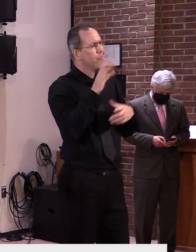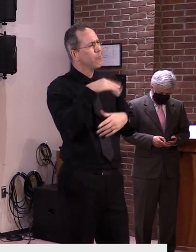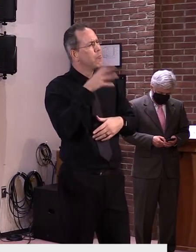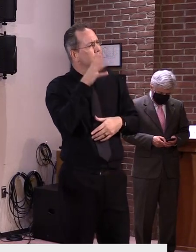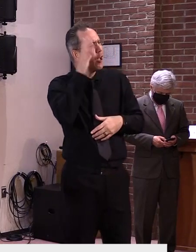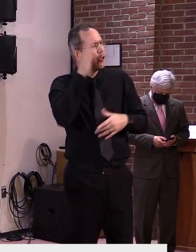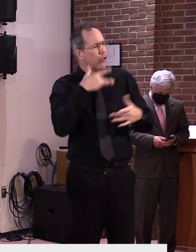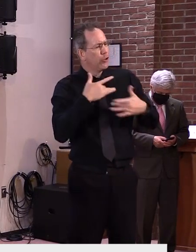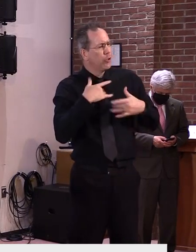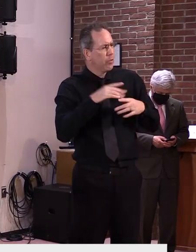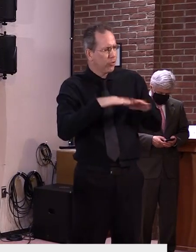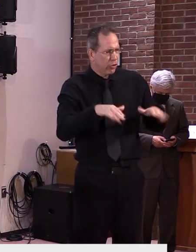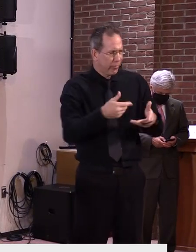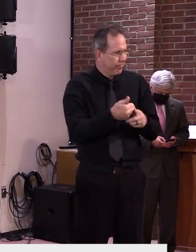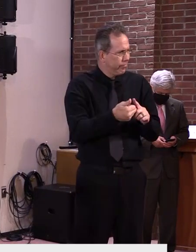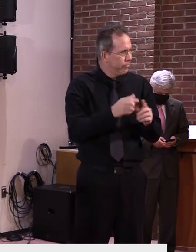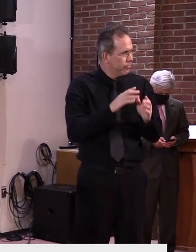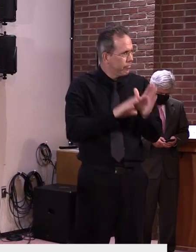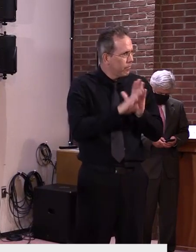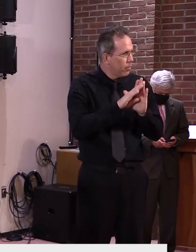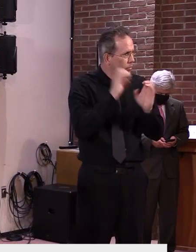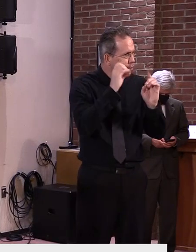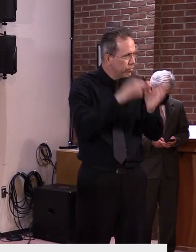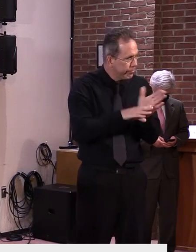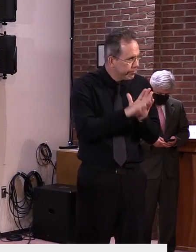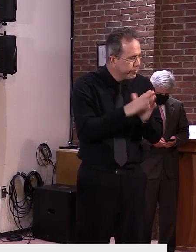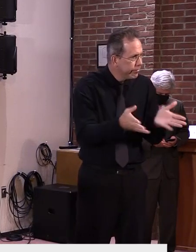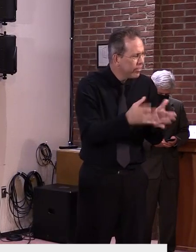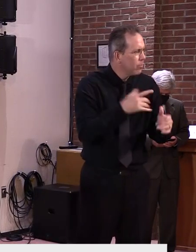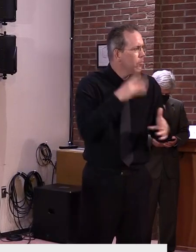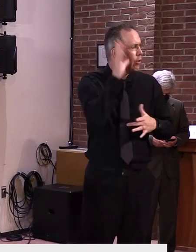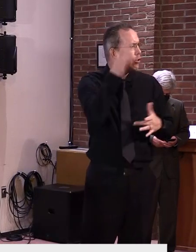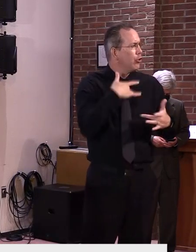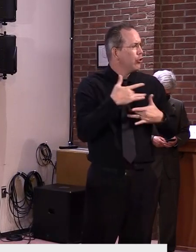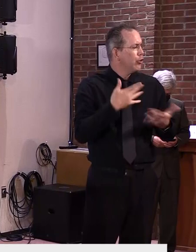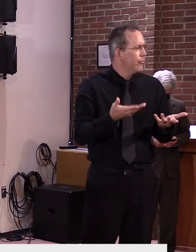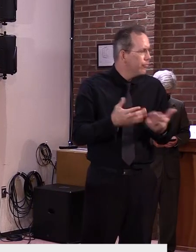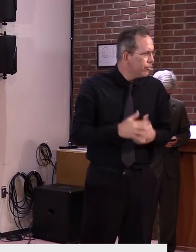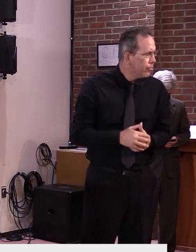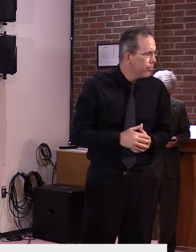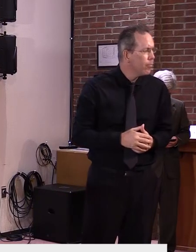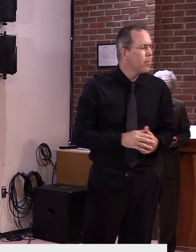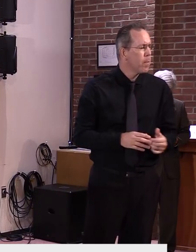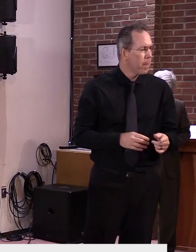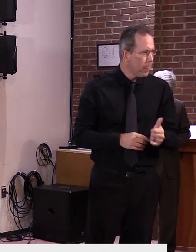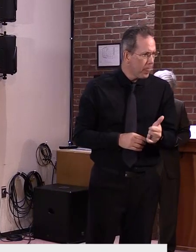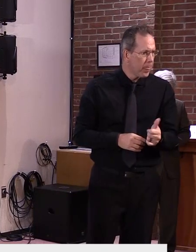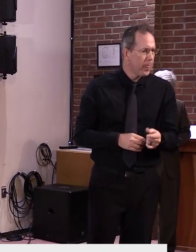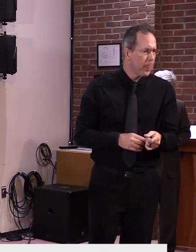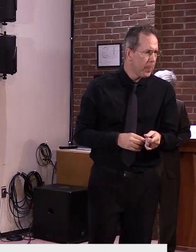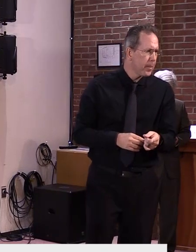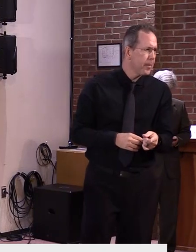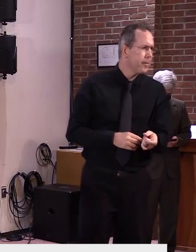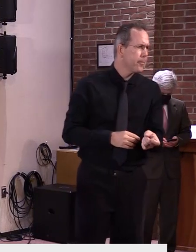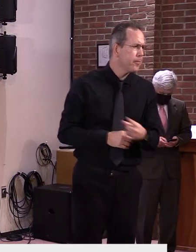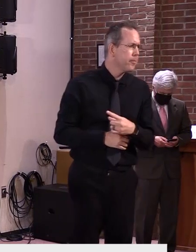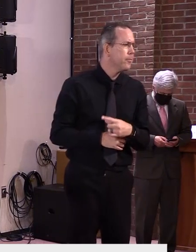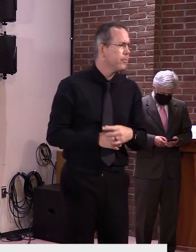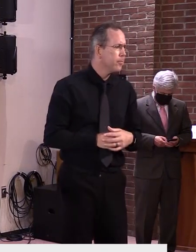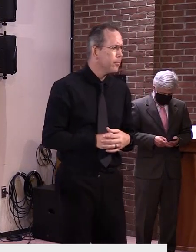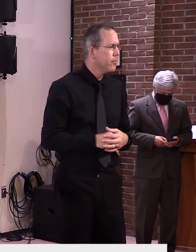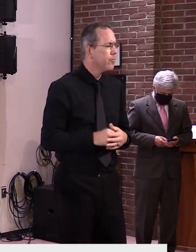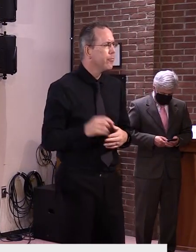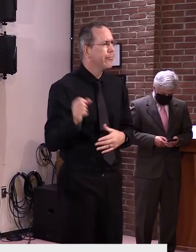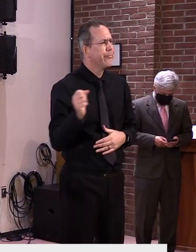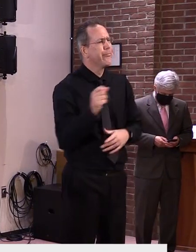Yes, I think it's reasonable to expect us to produce additional guidance on this topic. It's a topic, as you know, that isn't